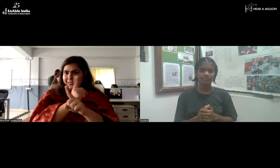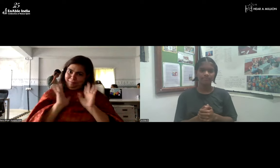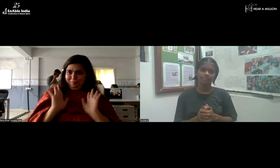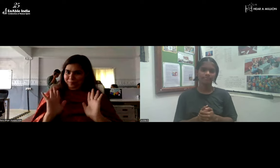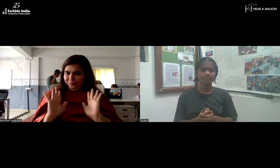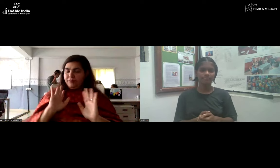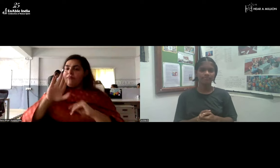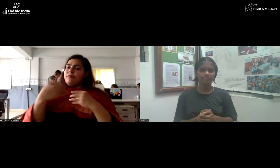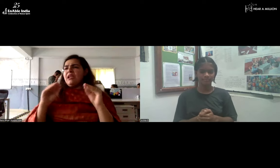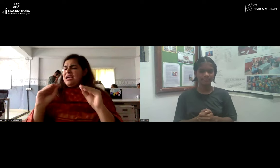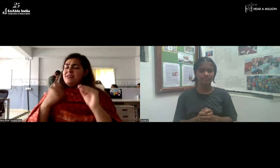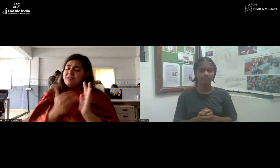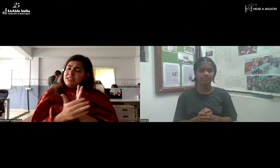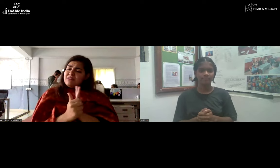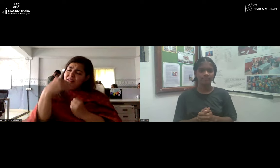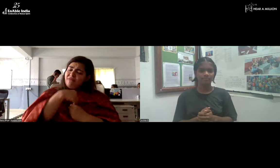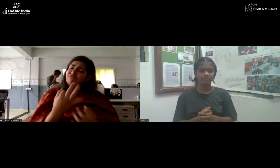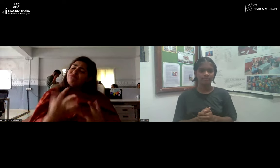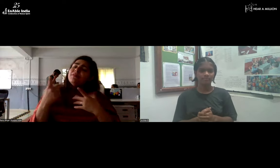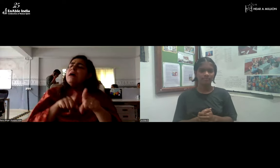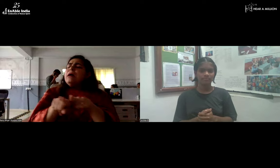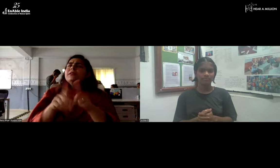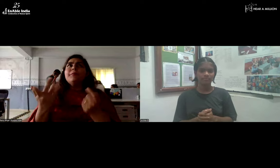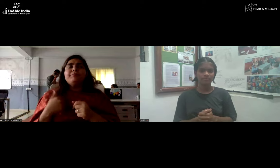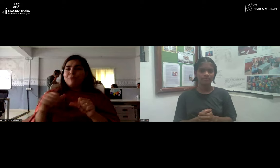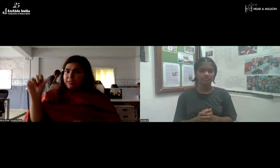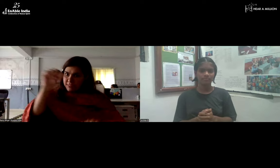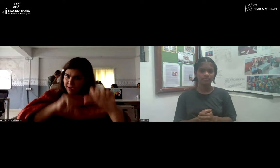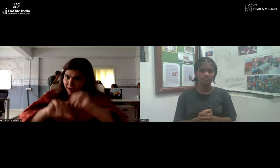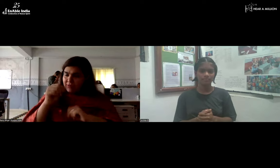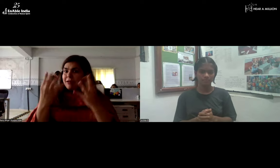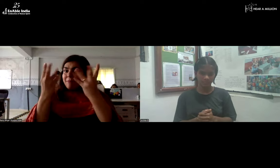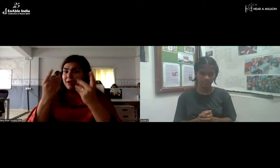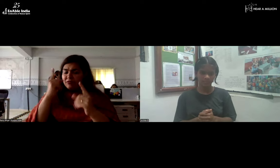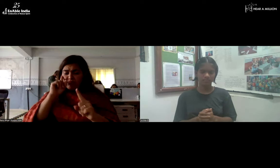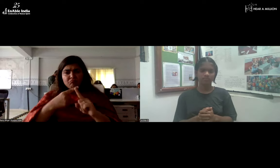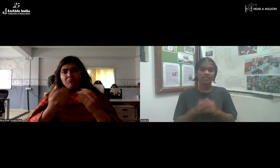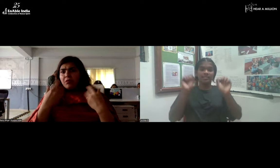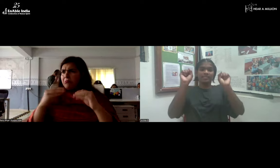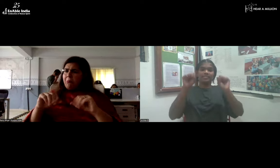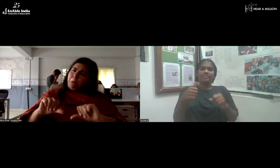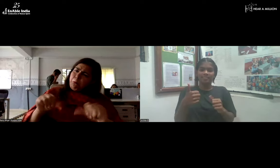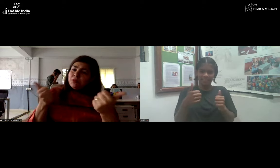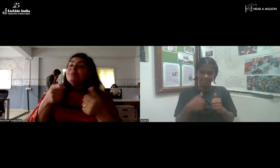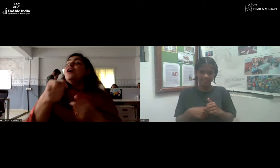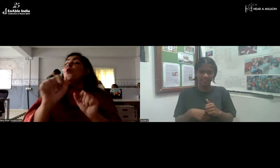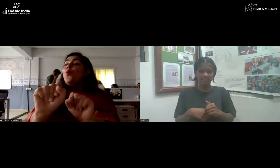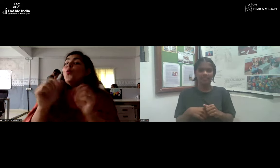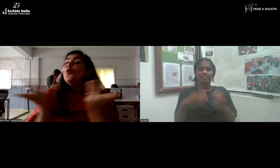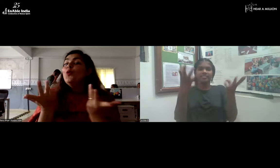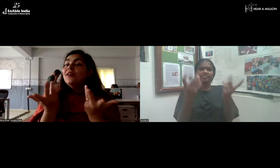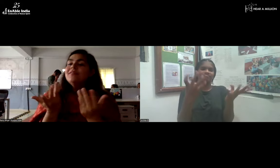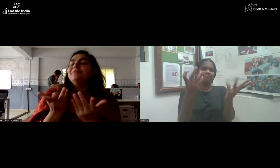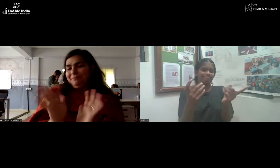So my second question to you is, who is someone you admire and what would you want to learn from them? If you can let us know, be it